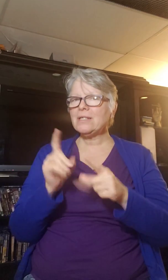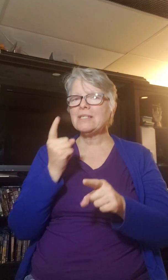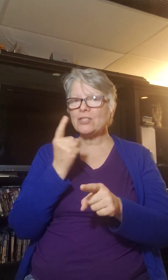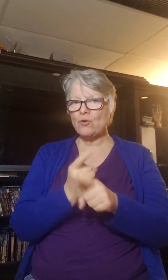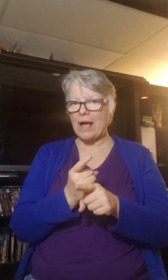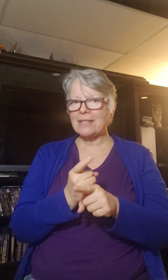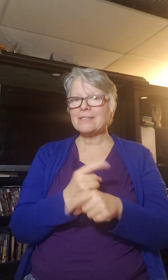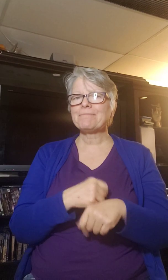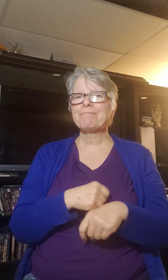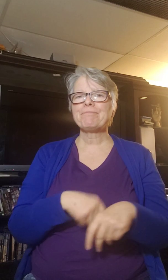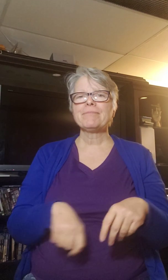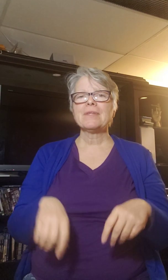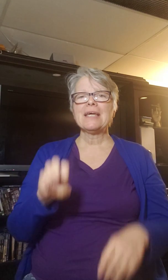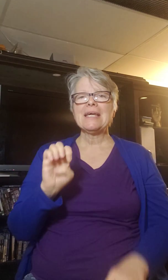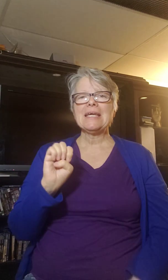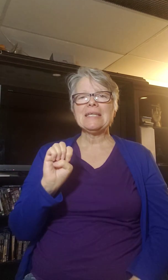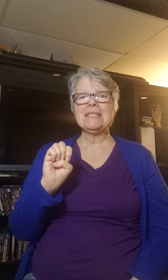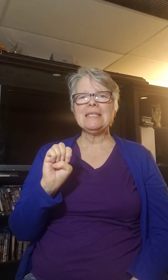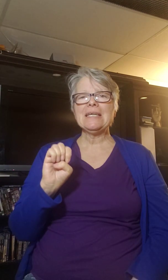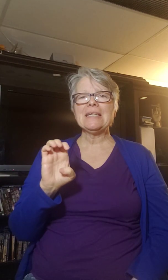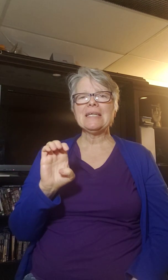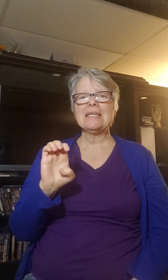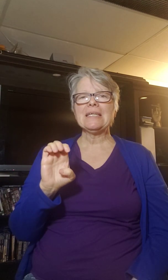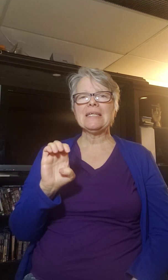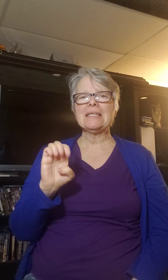is correct. E, E.